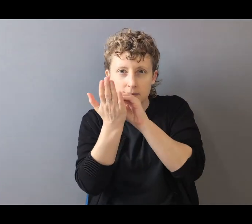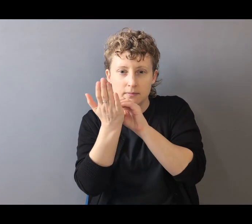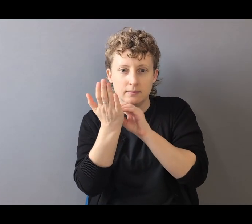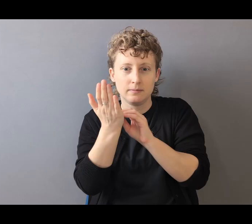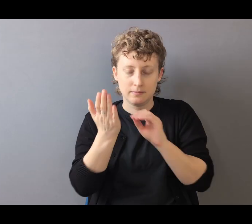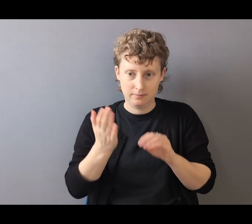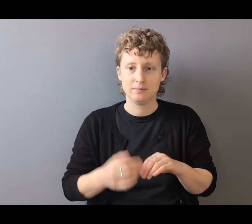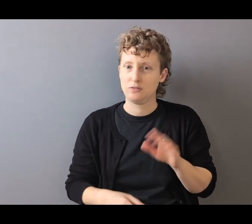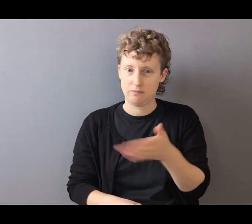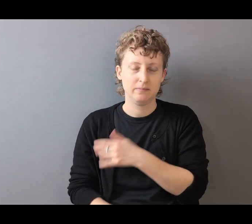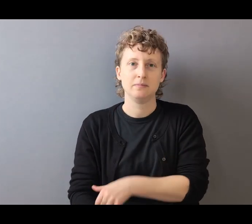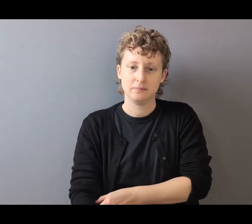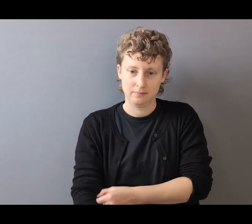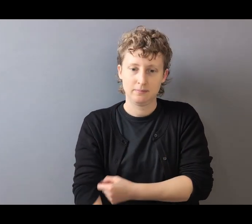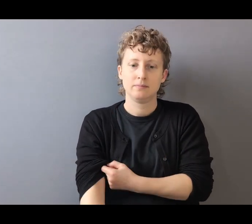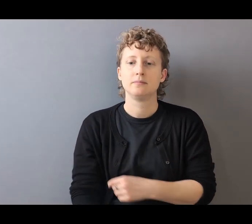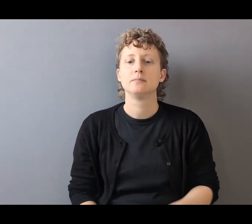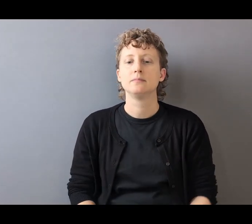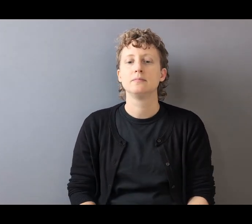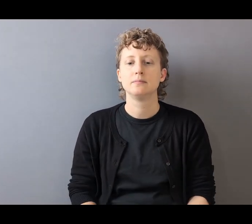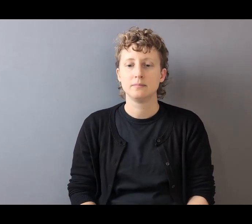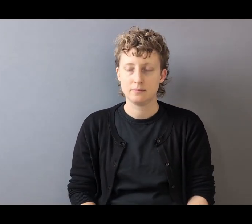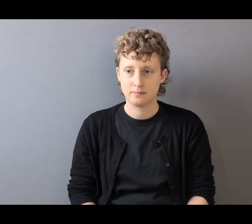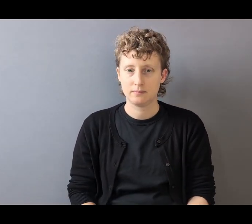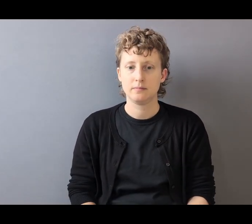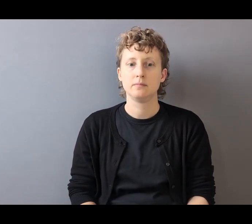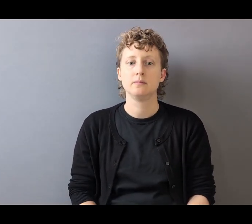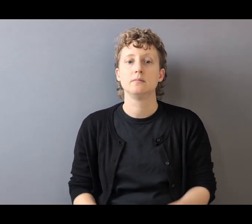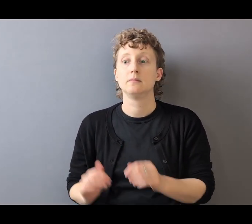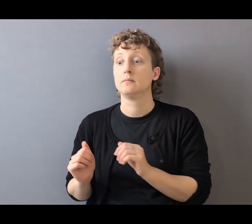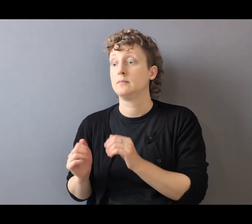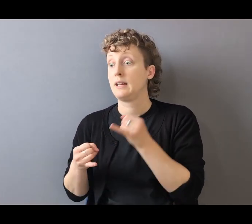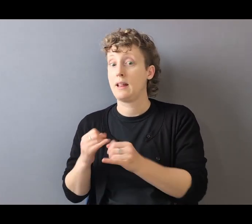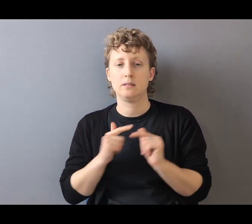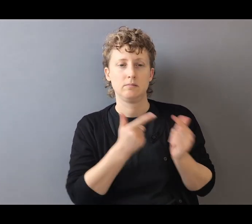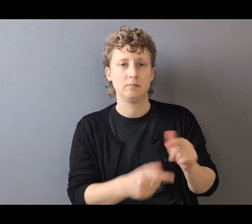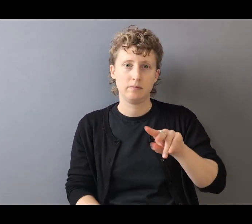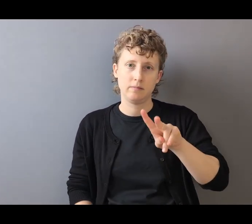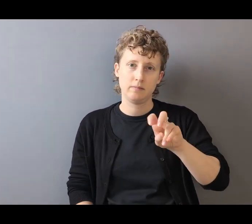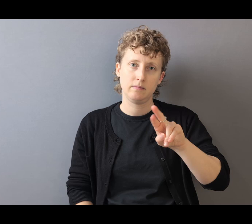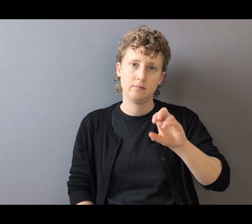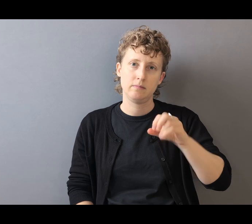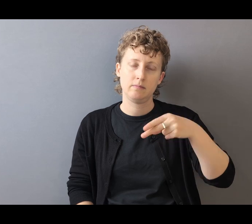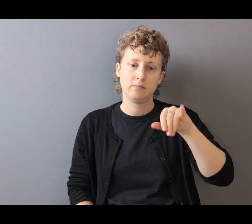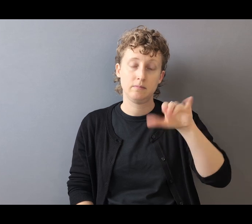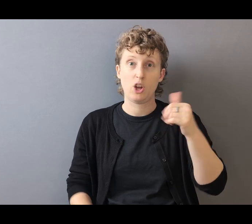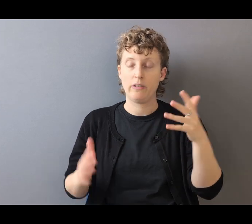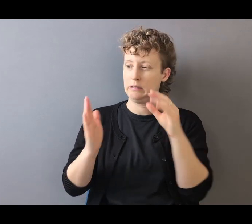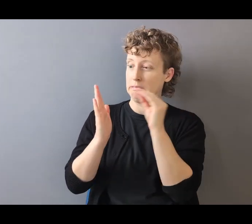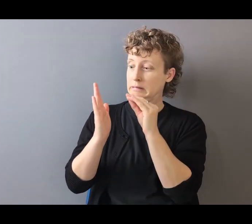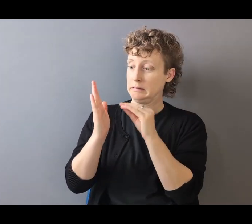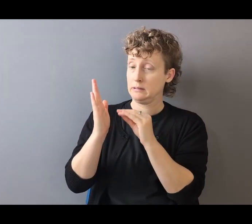important parts. So, and I will give the last chance to Verónica to add more things to this. We already have a long list of things,